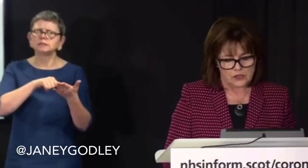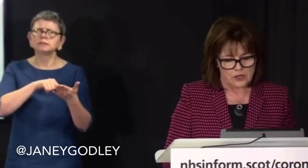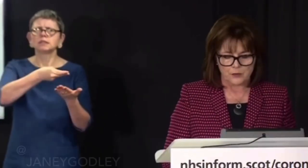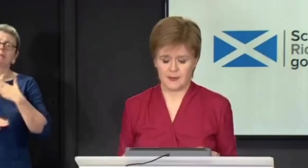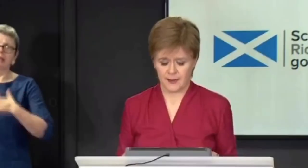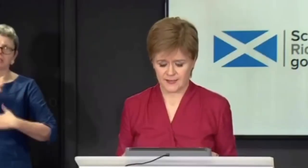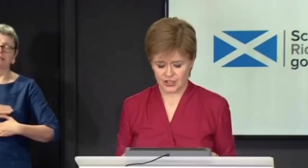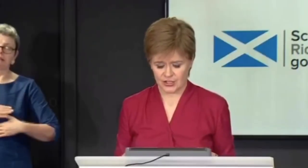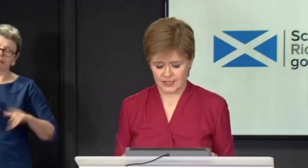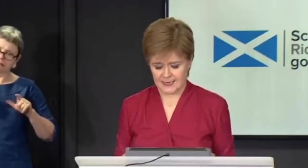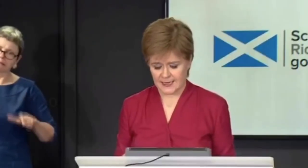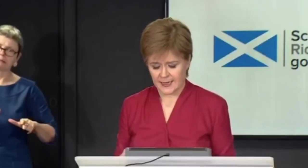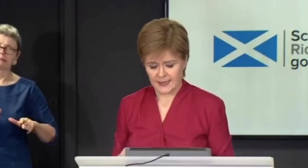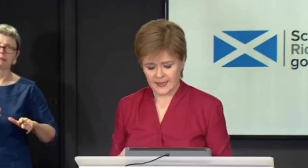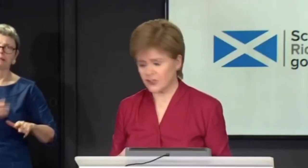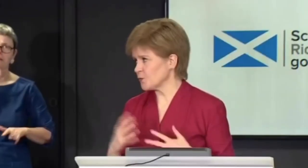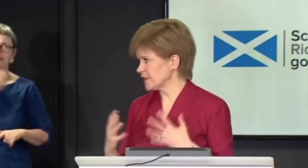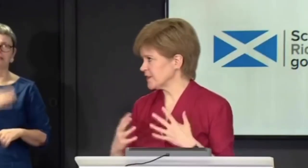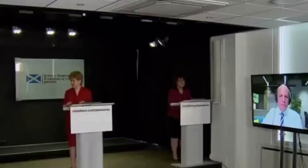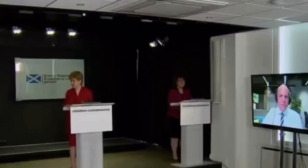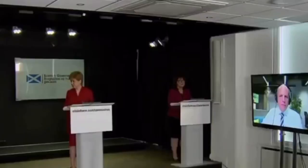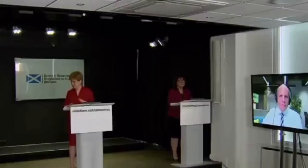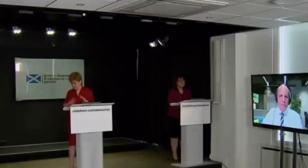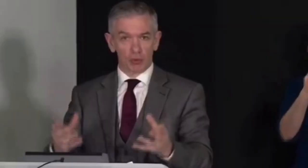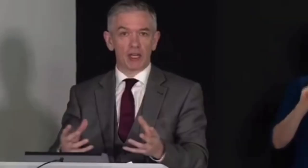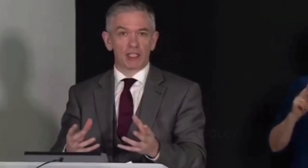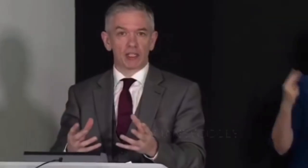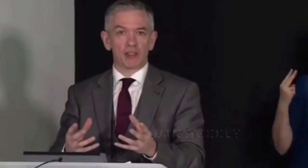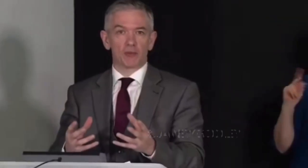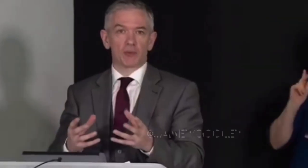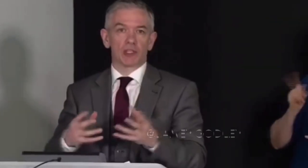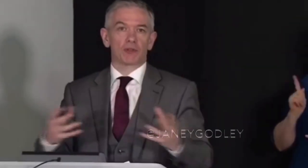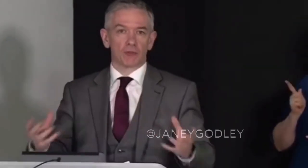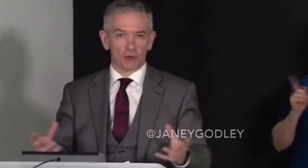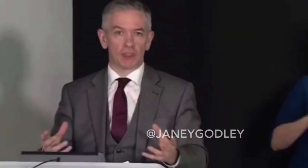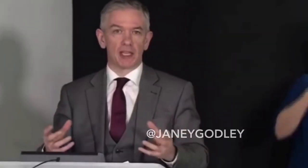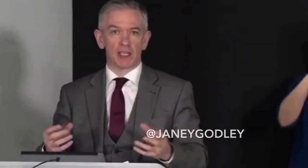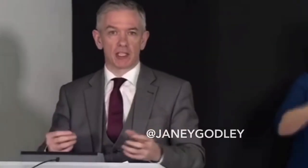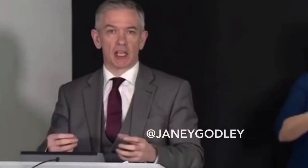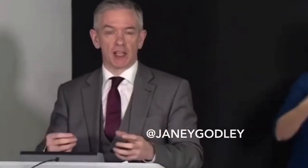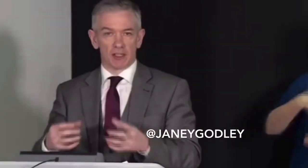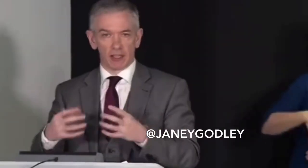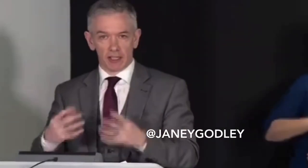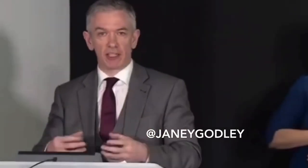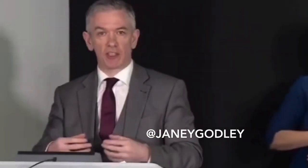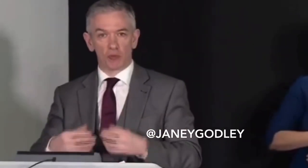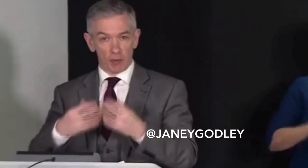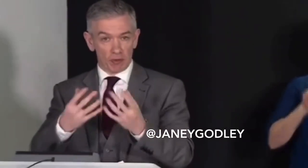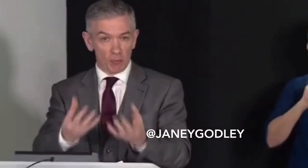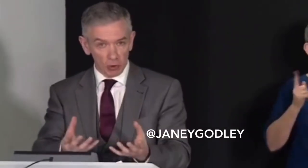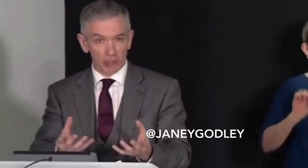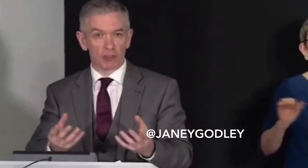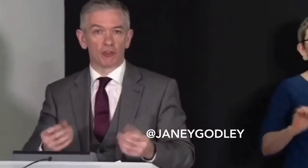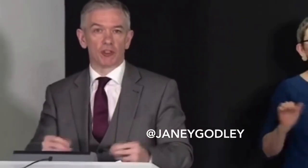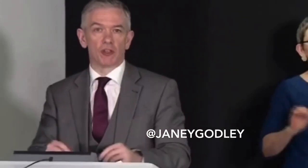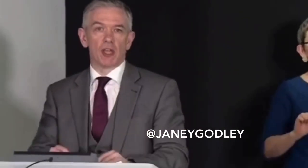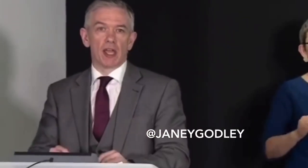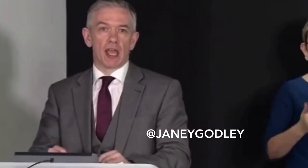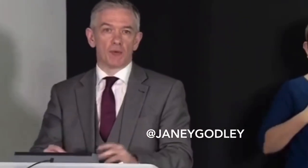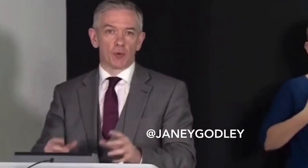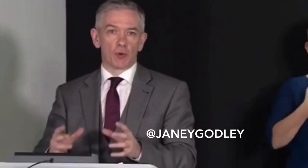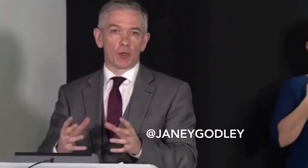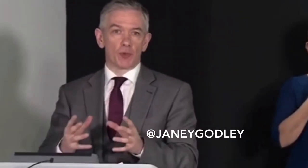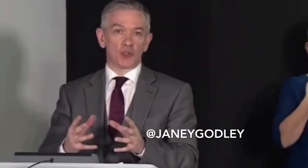Nicola. Out of big Stephen. What have you been doing this week, Stephen? Eh, actually, Nicola, I don't think people have gave me enough credit for